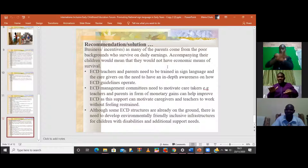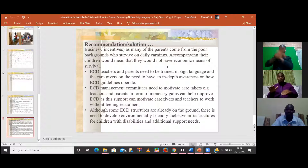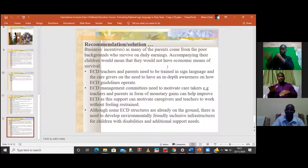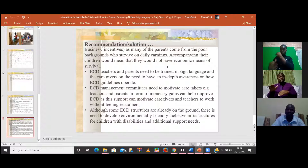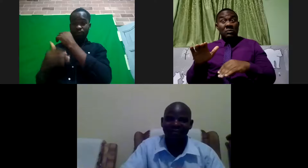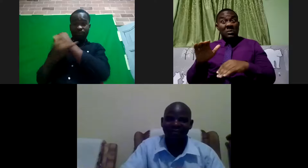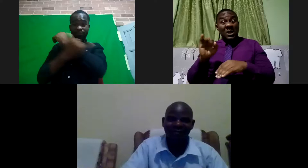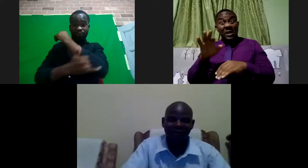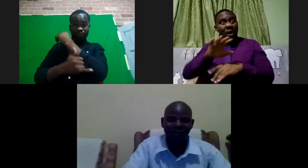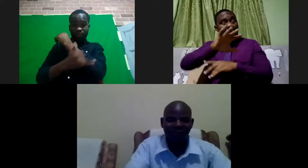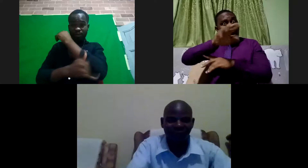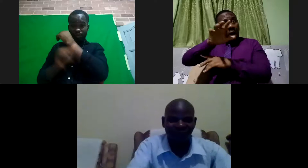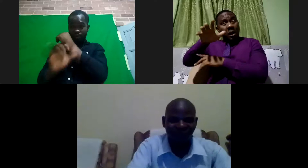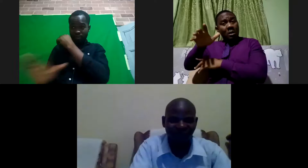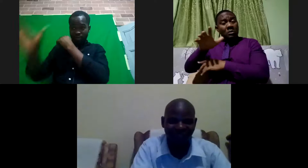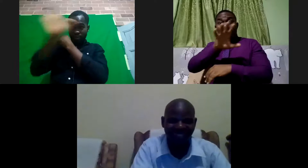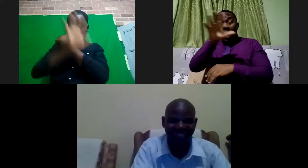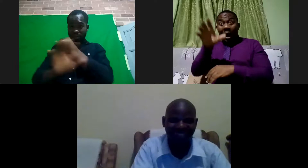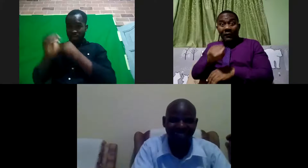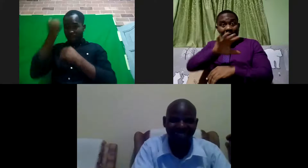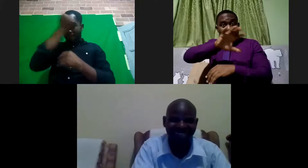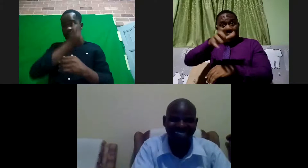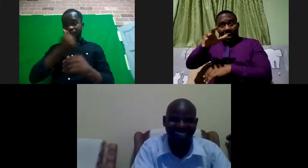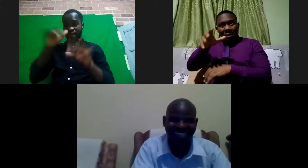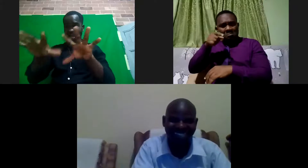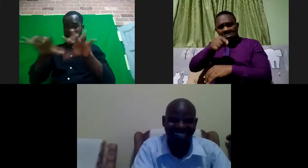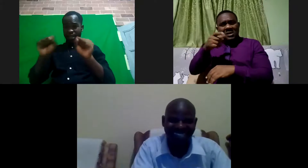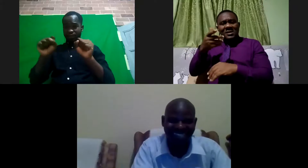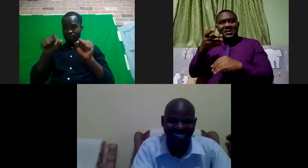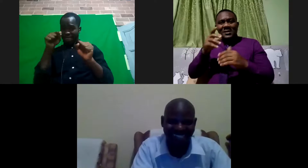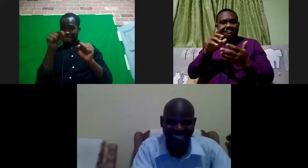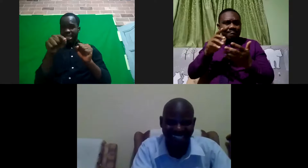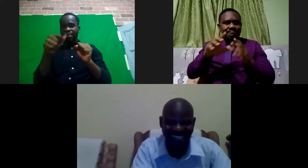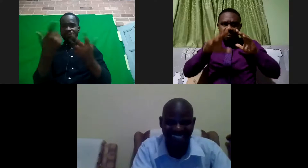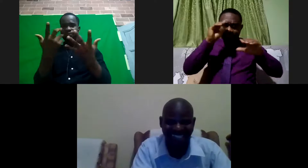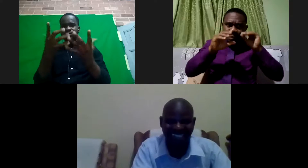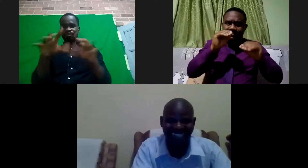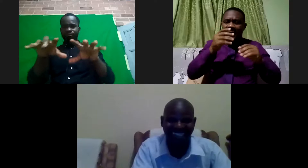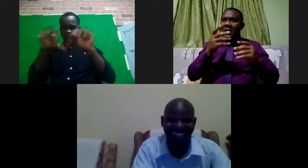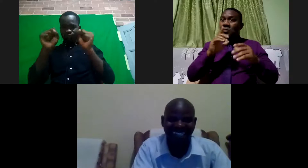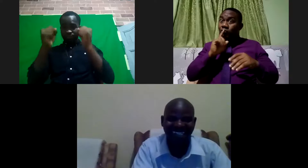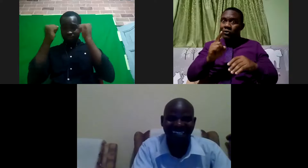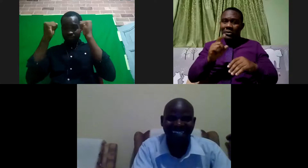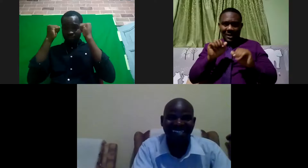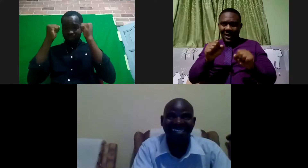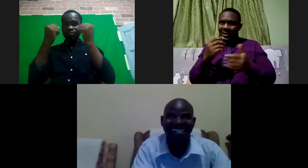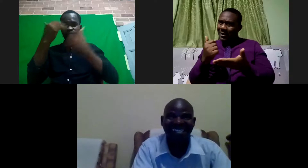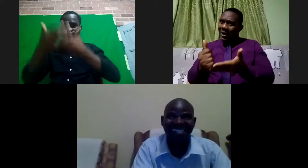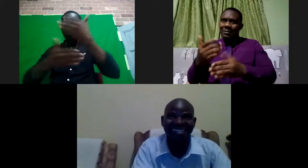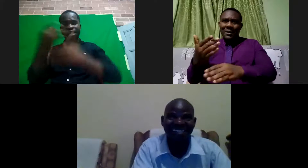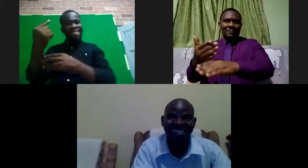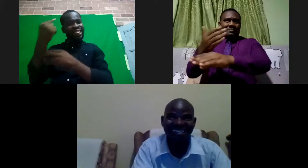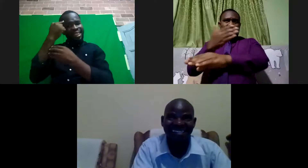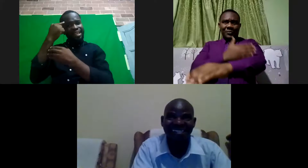in Africa, will adopt to this and take these measures very seriously, I think we will